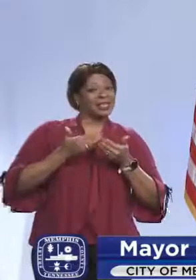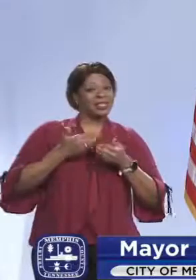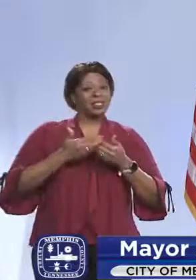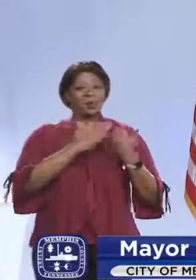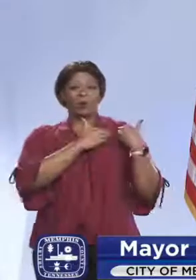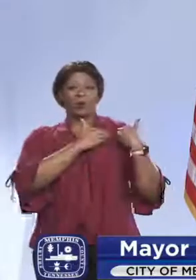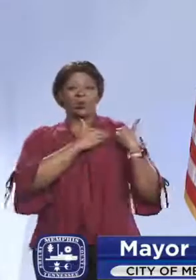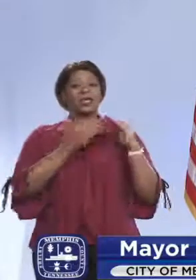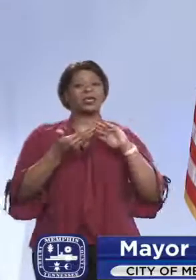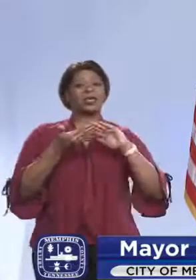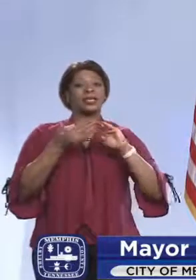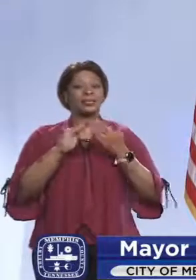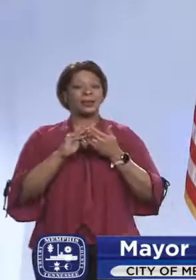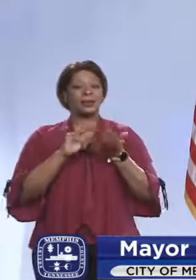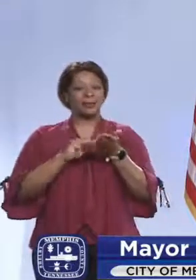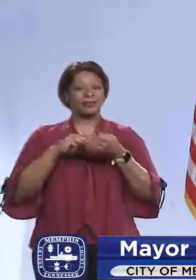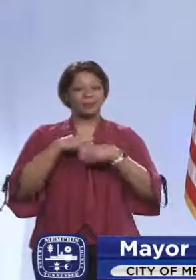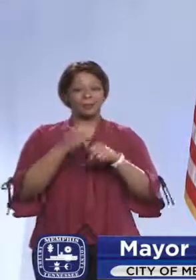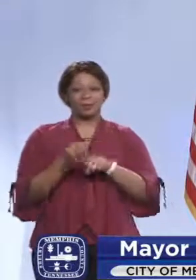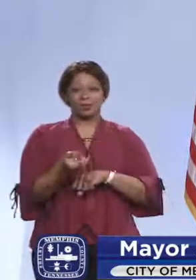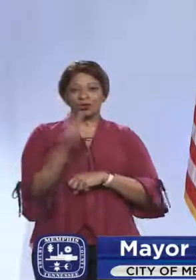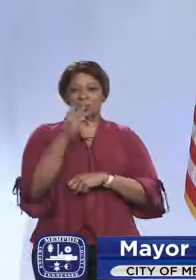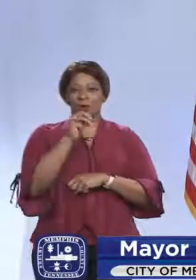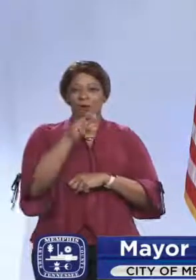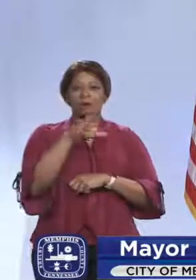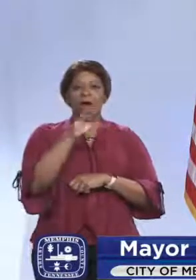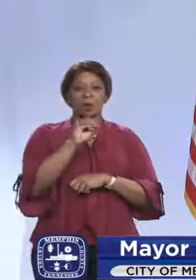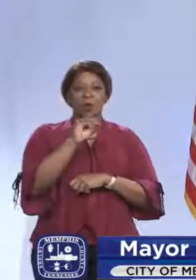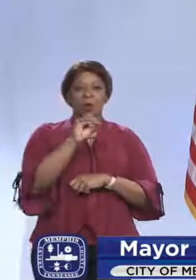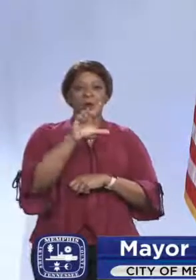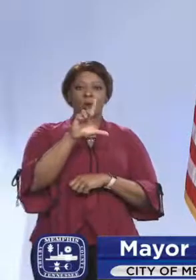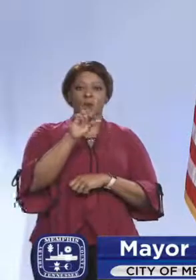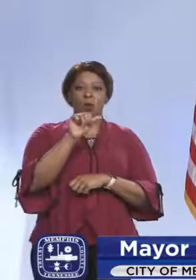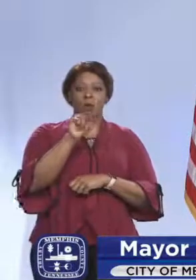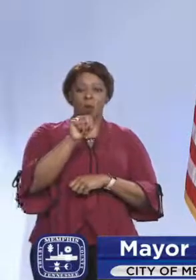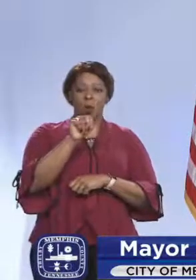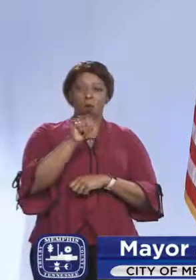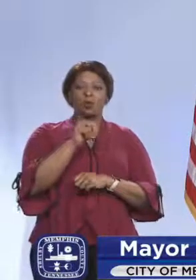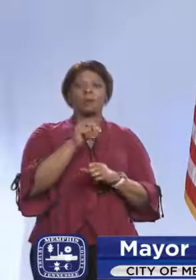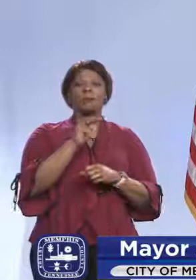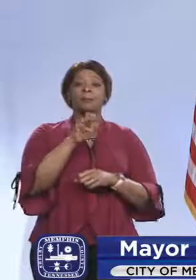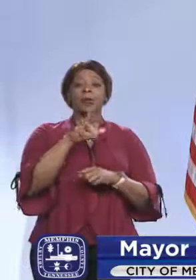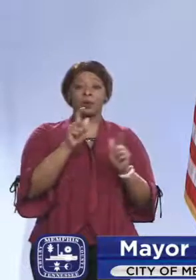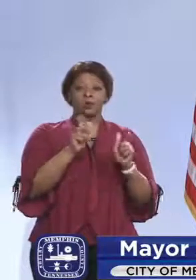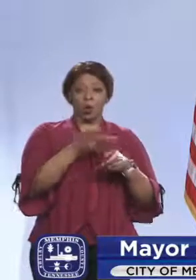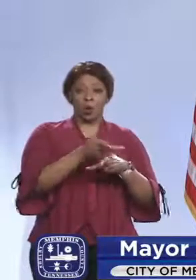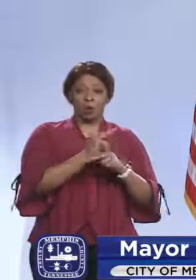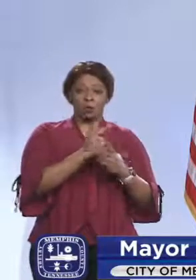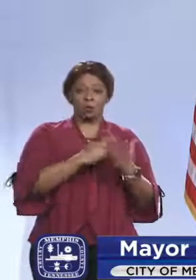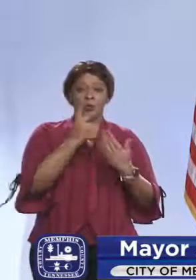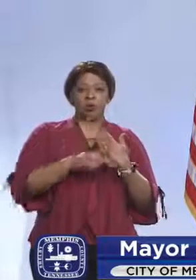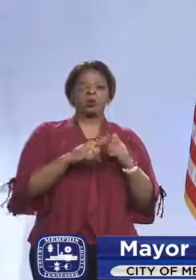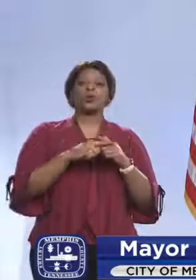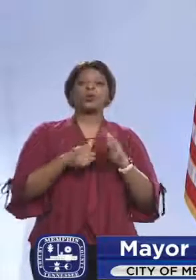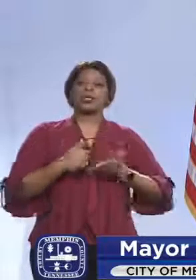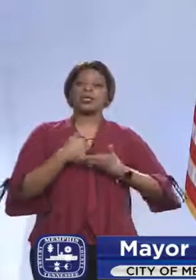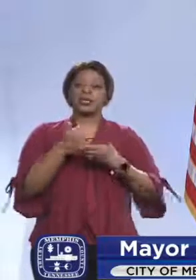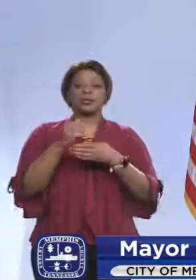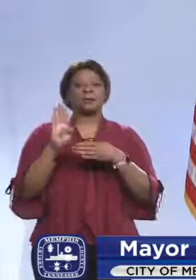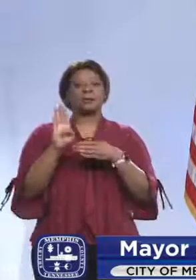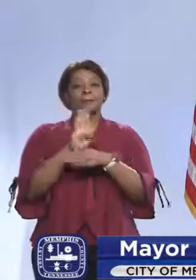Memphis have created 2 microloan programs intended to assist Memphis